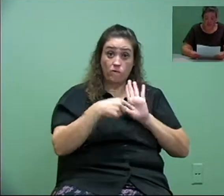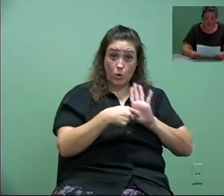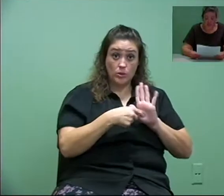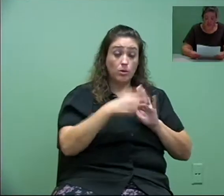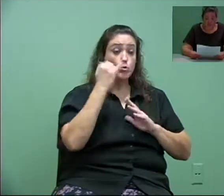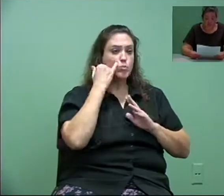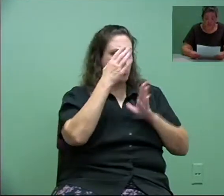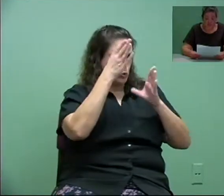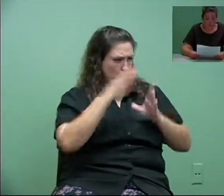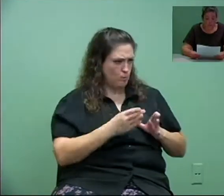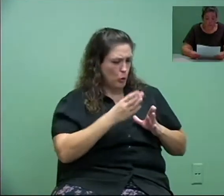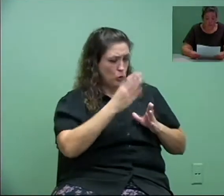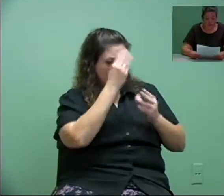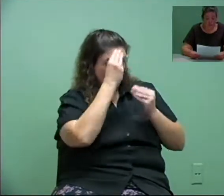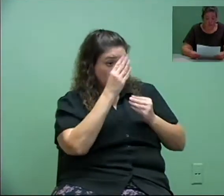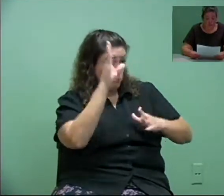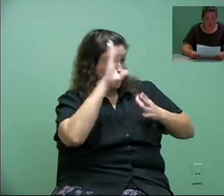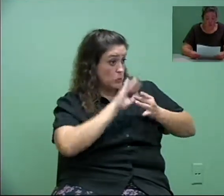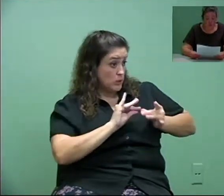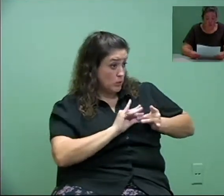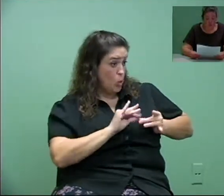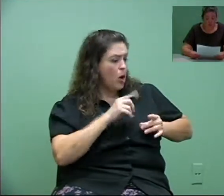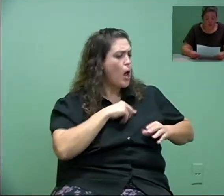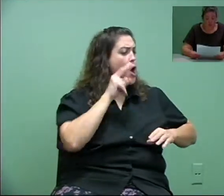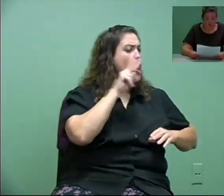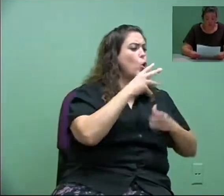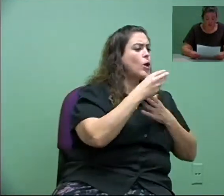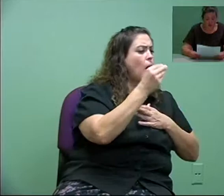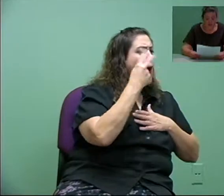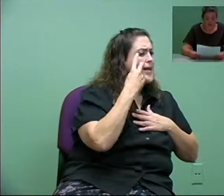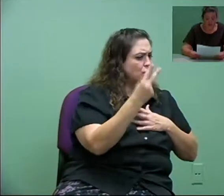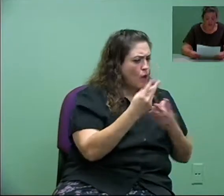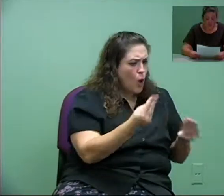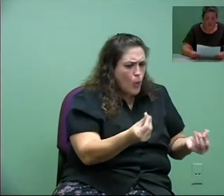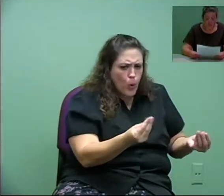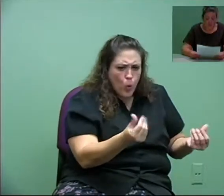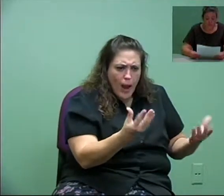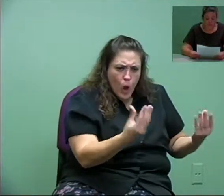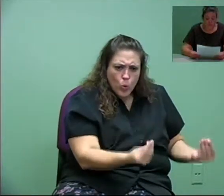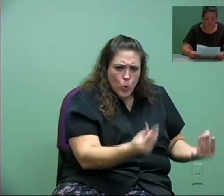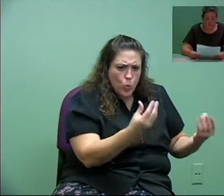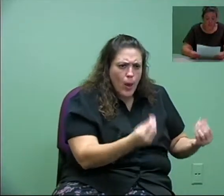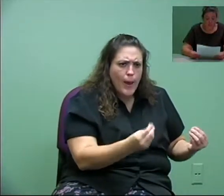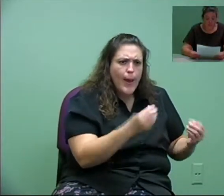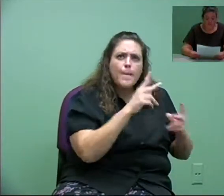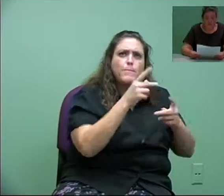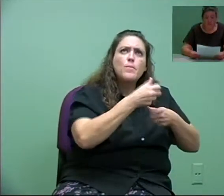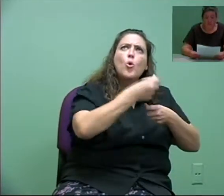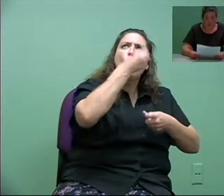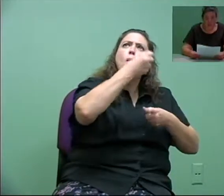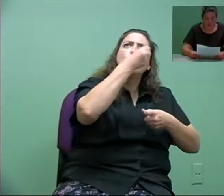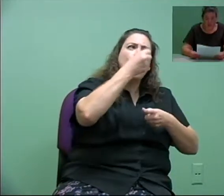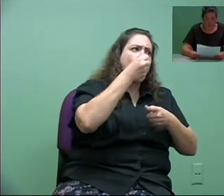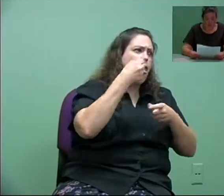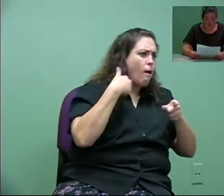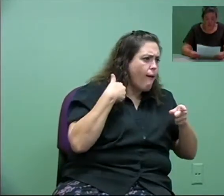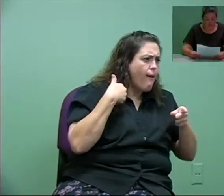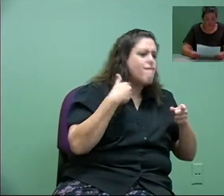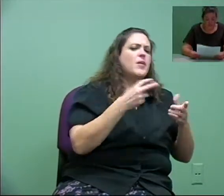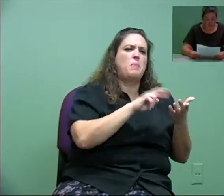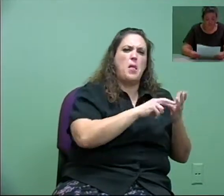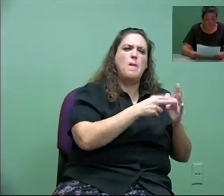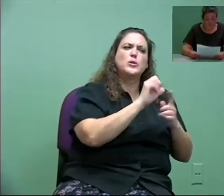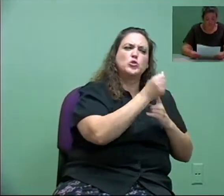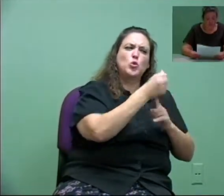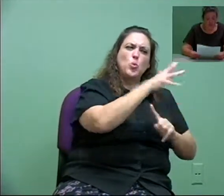looked outside and saw that the ground was wet and people were closing their umbrellas, that would be circumstantial evidence that it had rained.